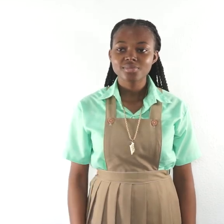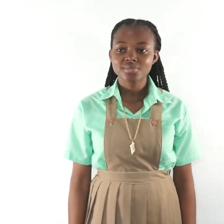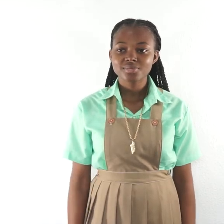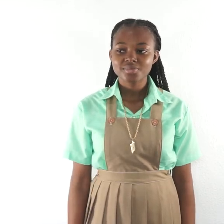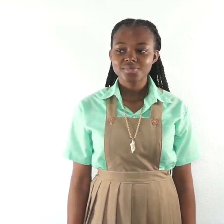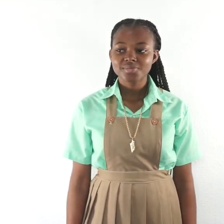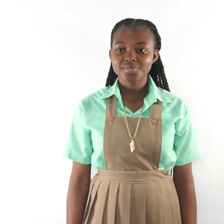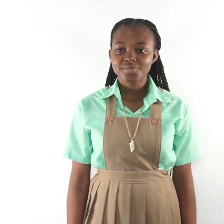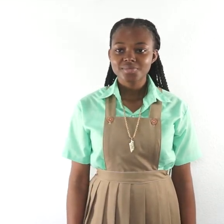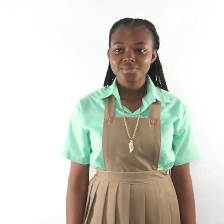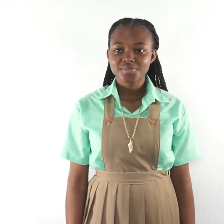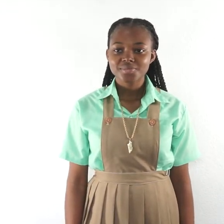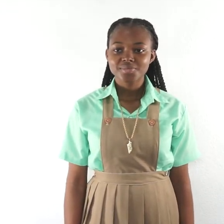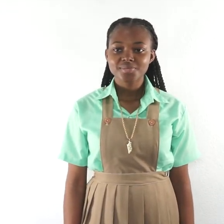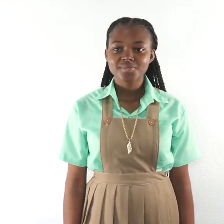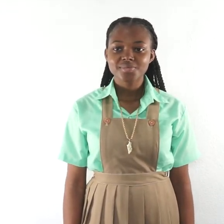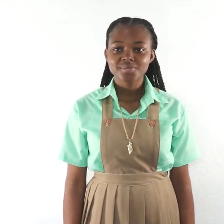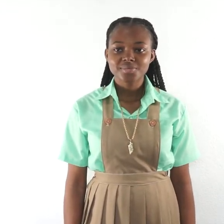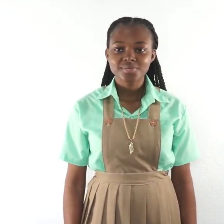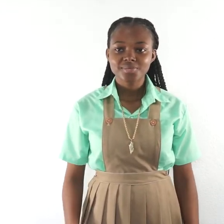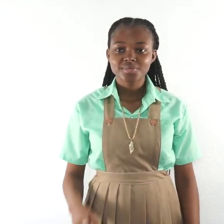Let's try that one more time